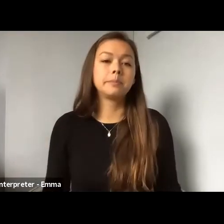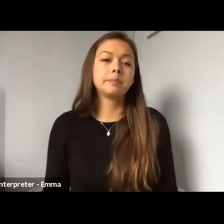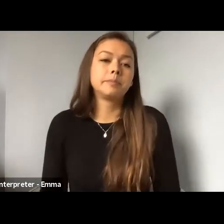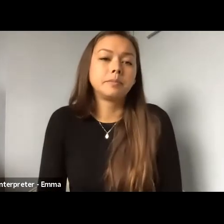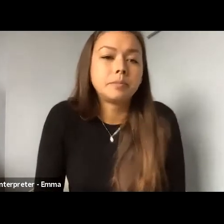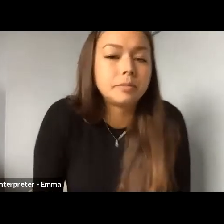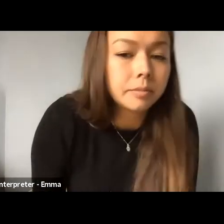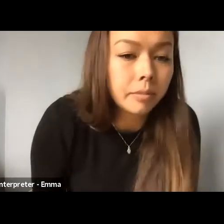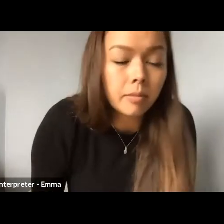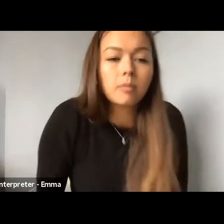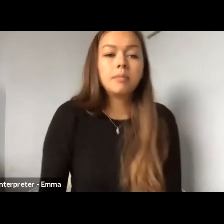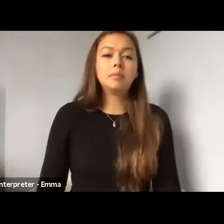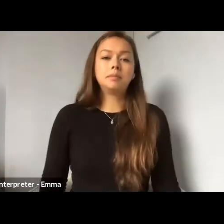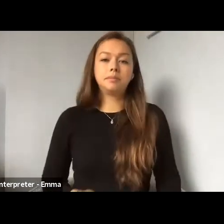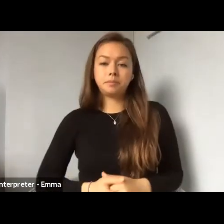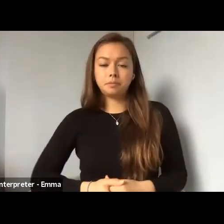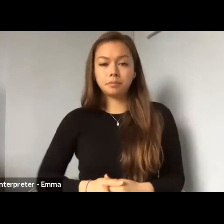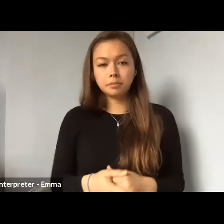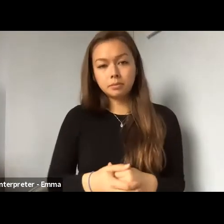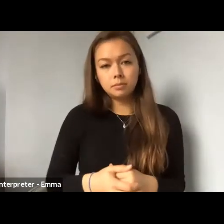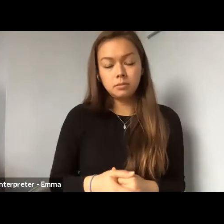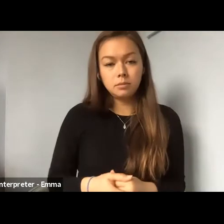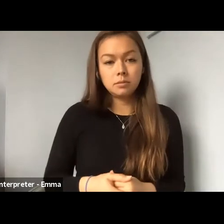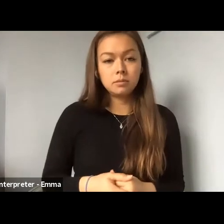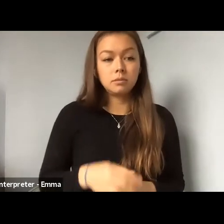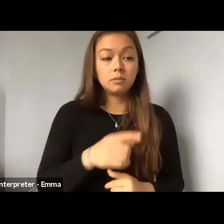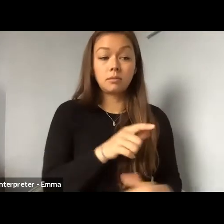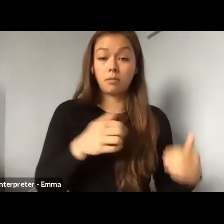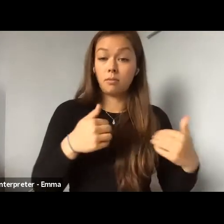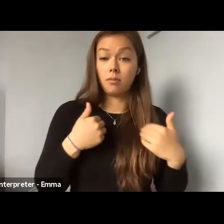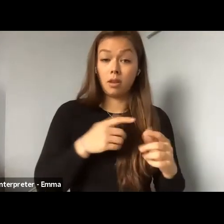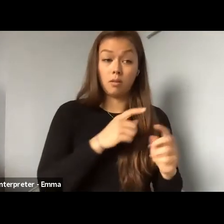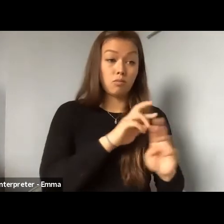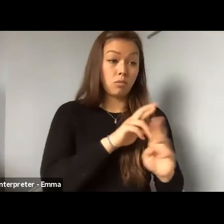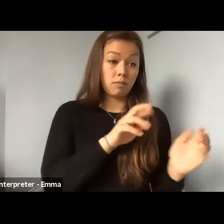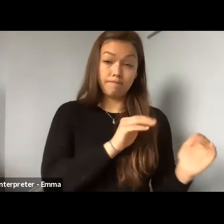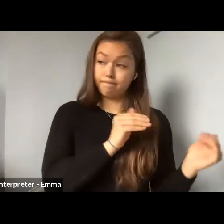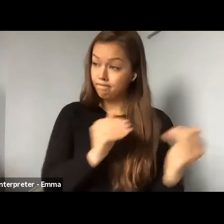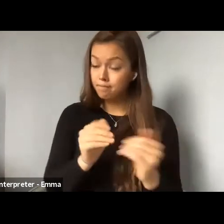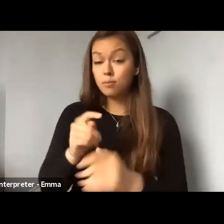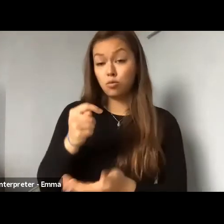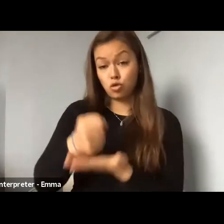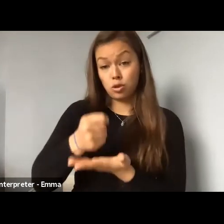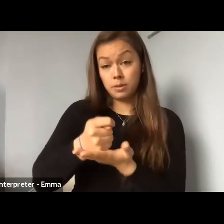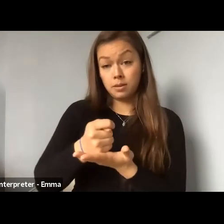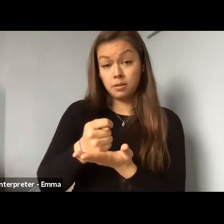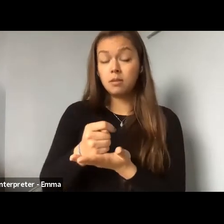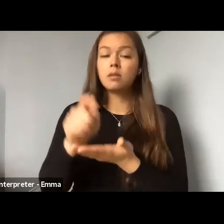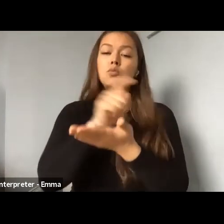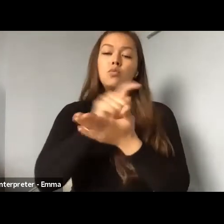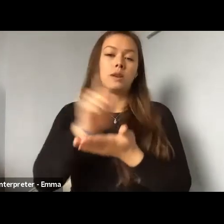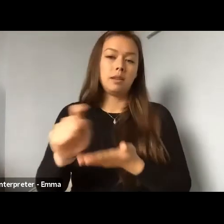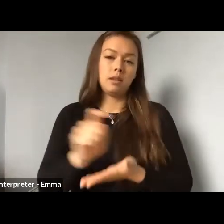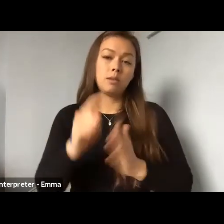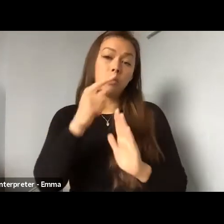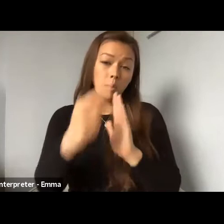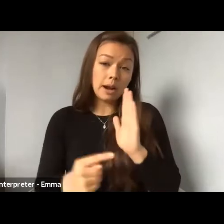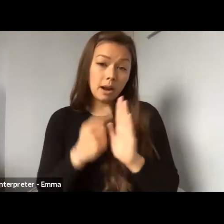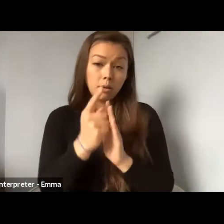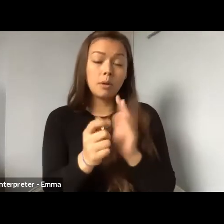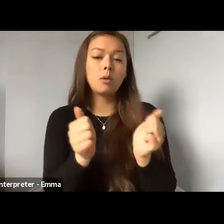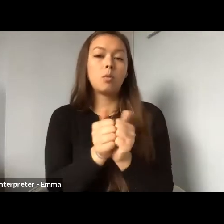And once the young person moves into treatment, it's weekly 1-hour sessions with an assigned therapist. Something that's really unique about